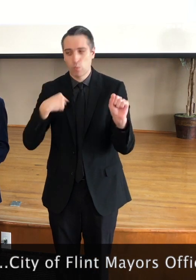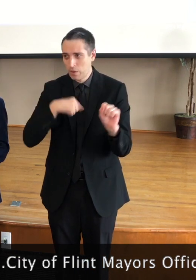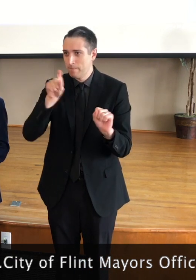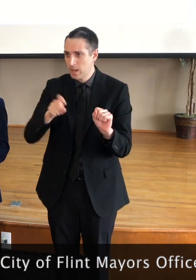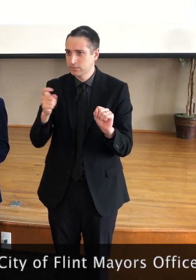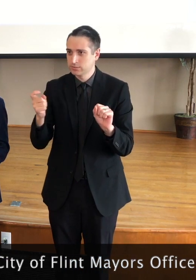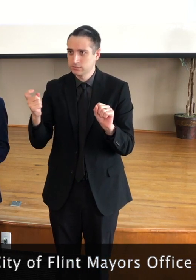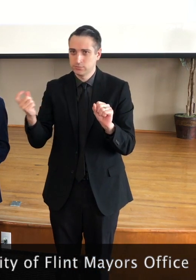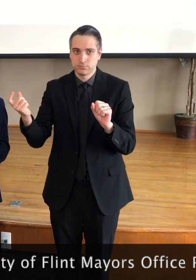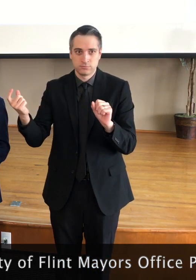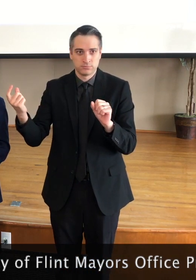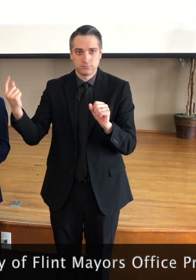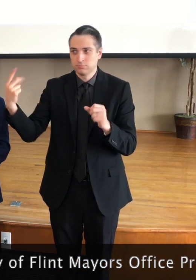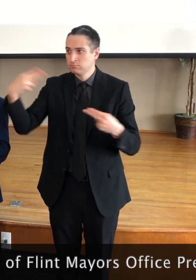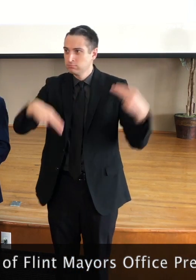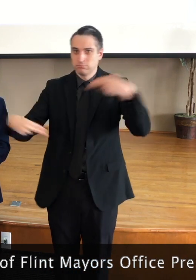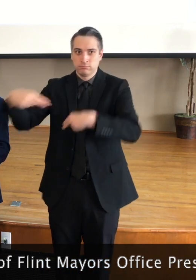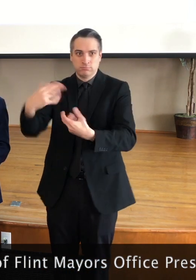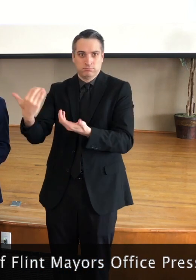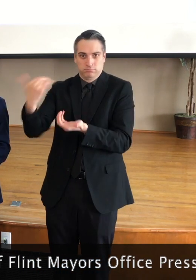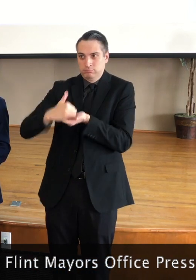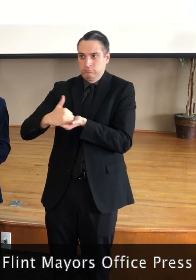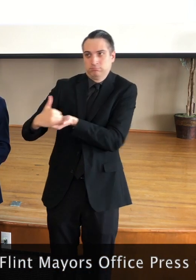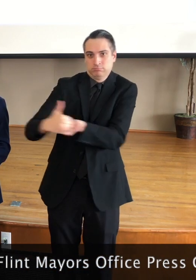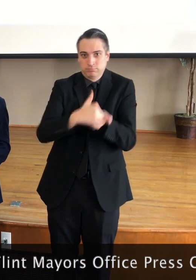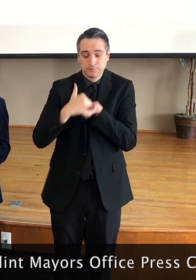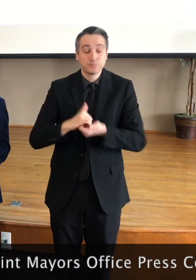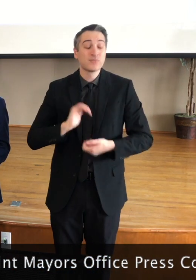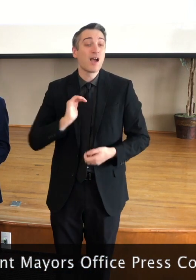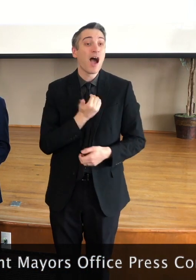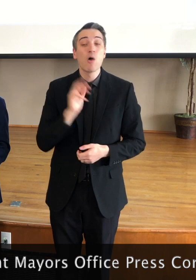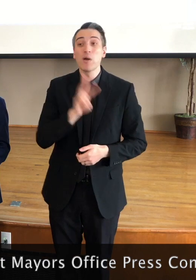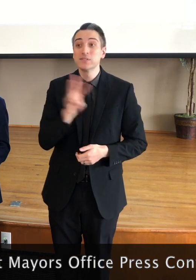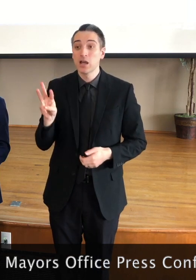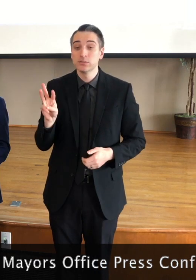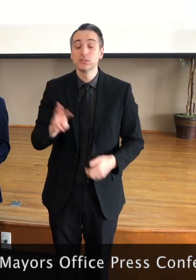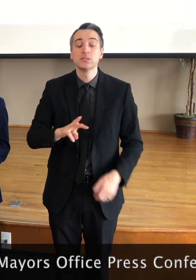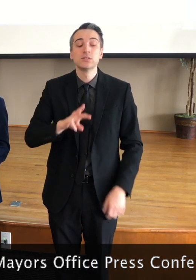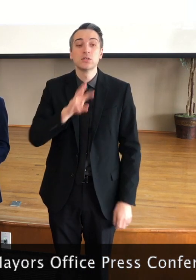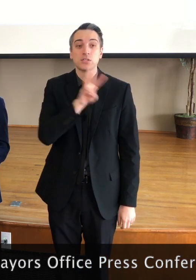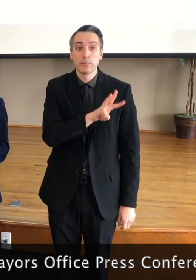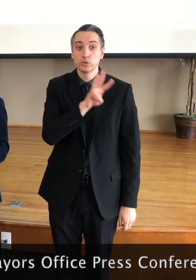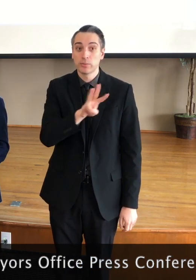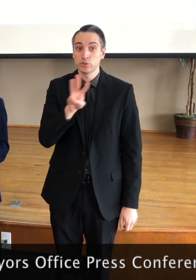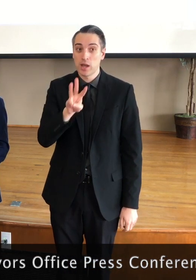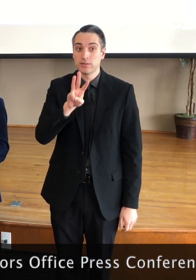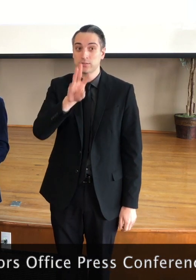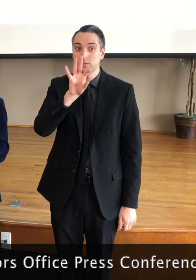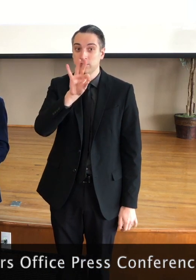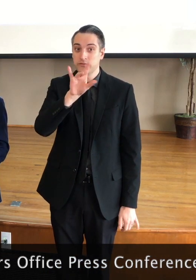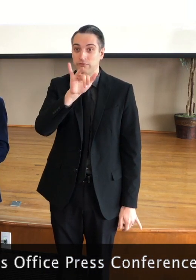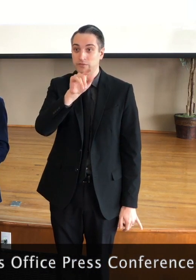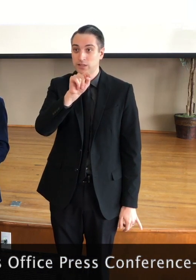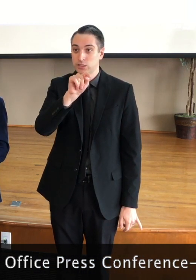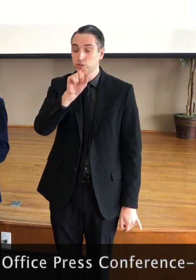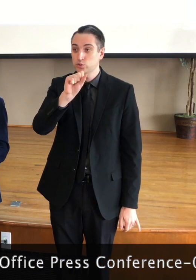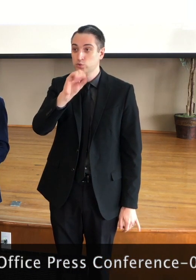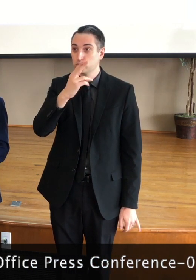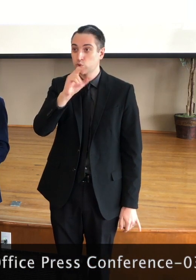together as a community. And so on our website, www.flintschools.org, under the district contingency plan